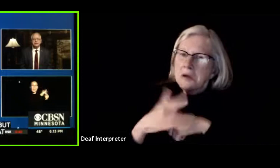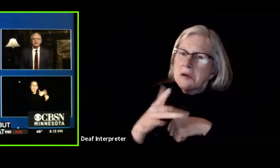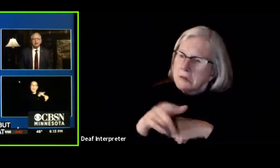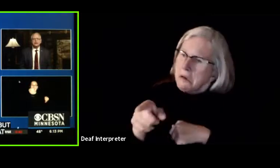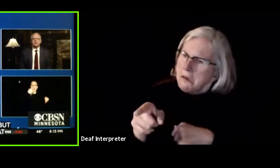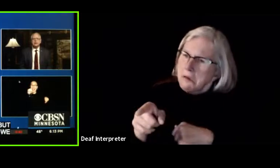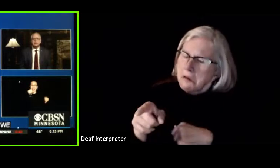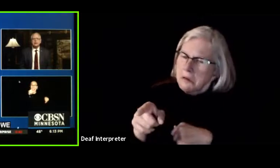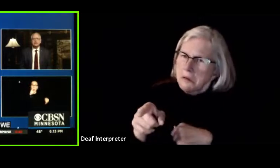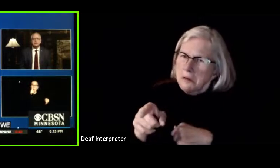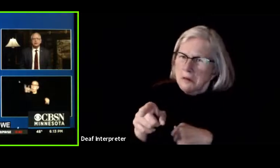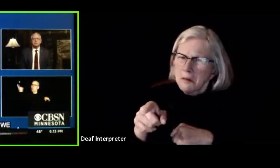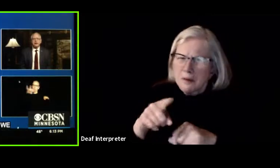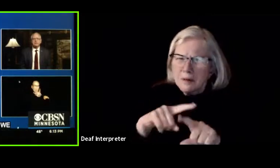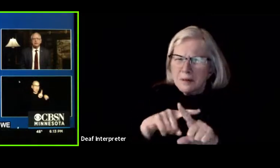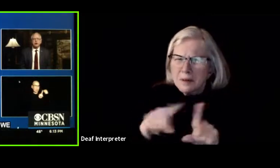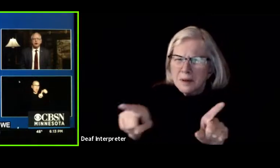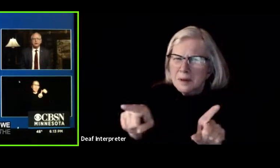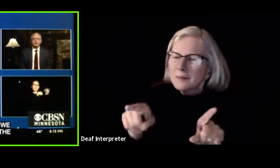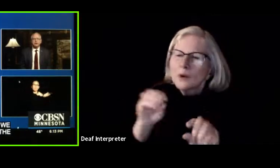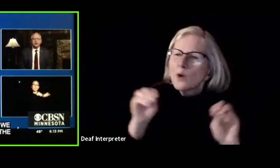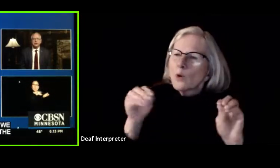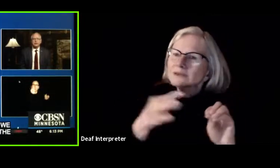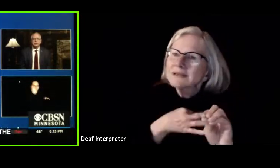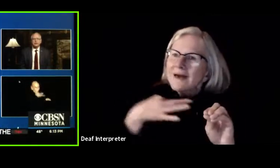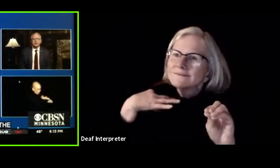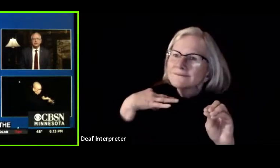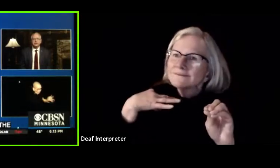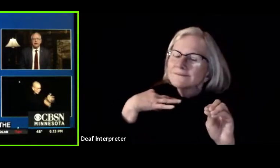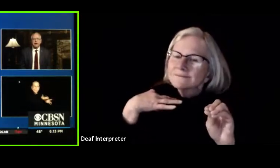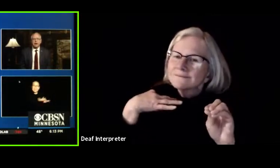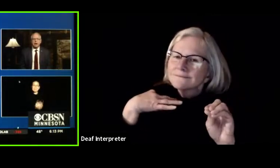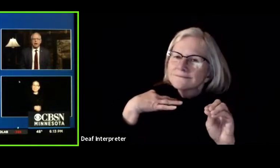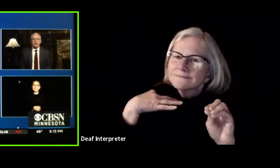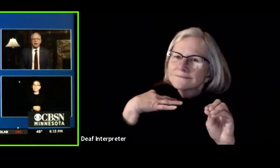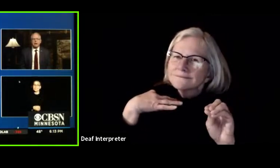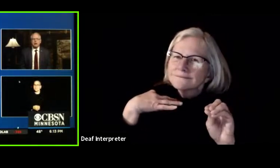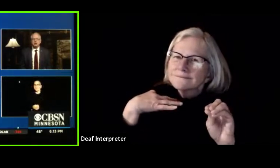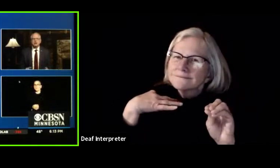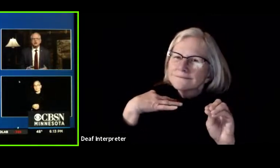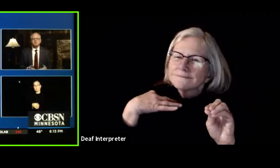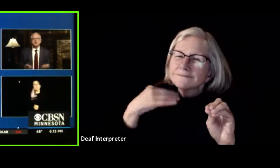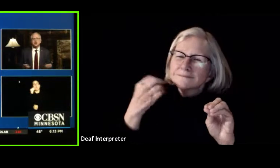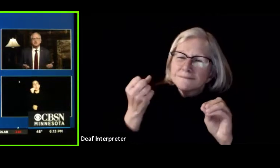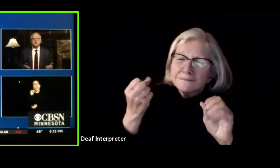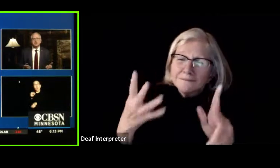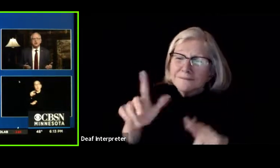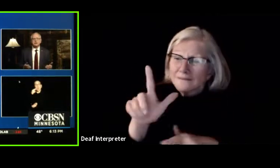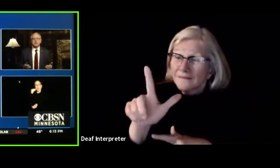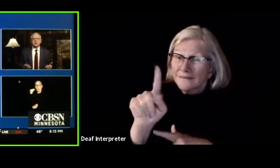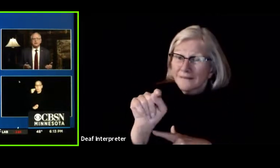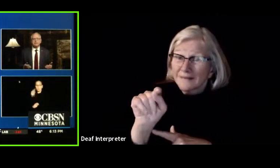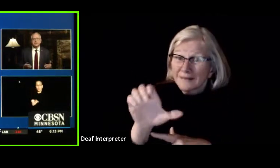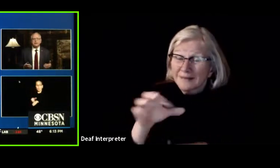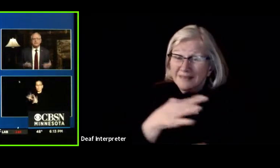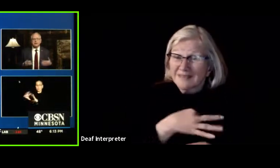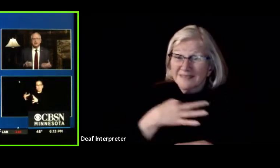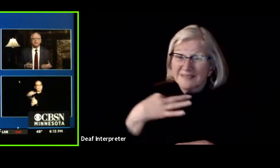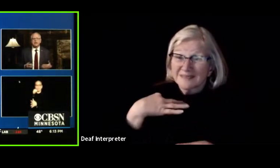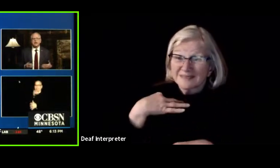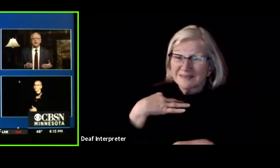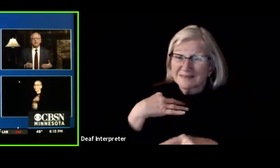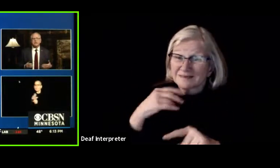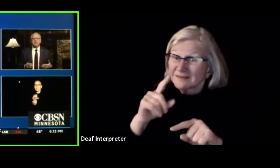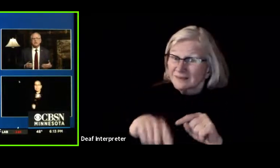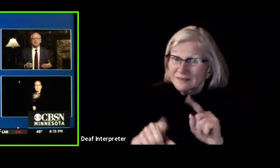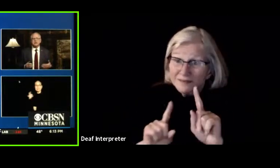Too many long-term care and nursing home staff are unable to care for those that they rely on. Nursing homes across this country, because of the